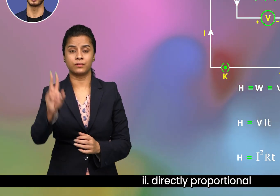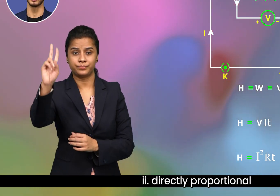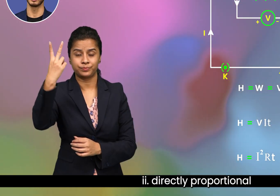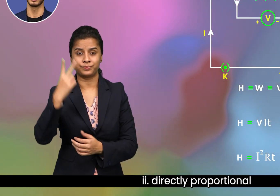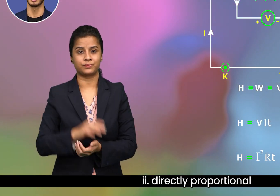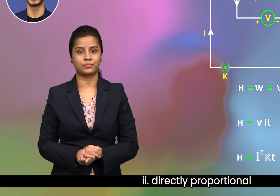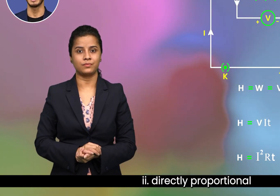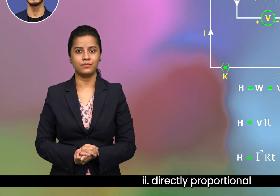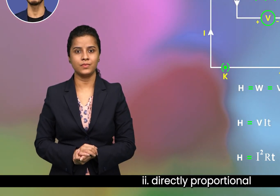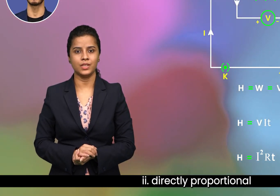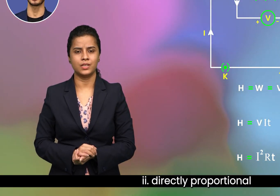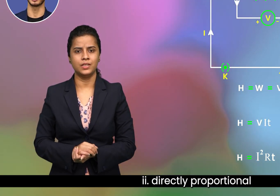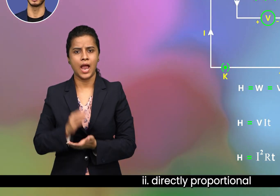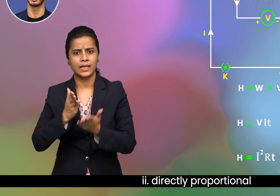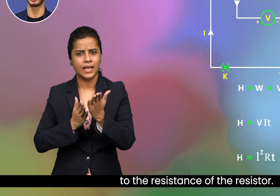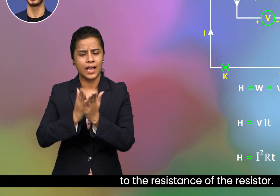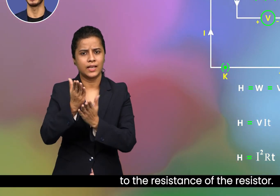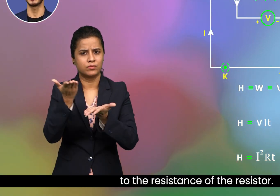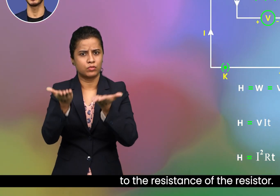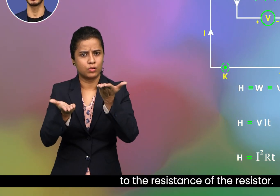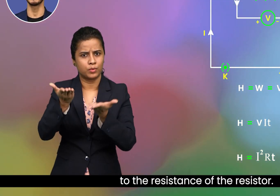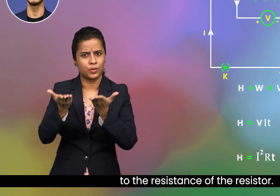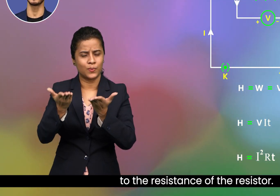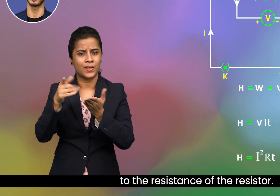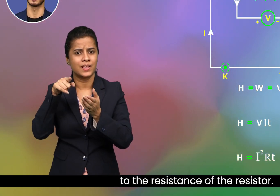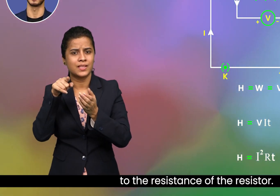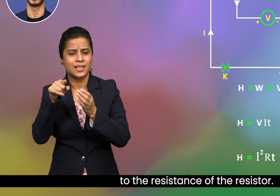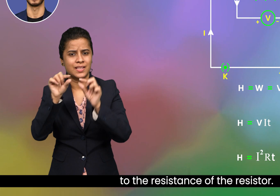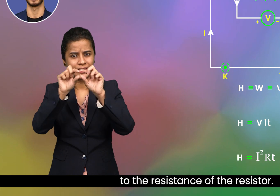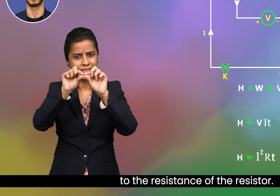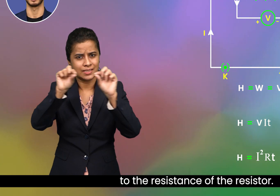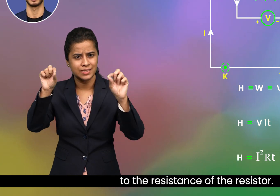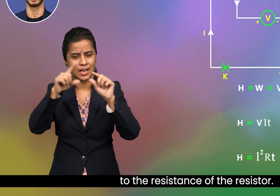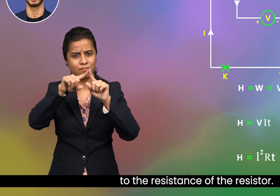Number 2, directly proportional to the resistance of the resistor.